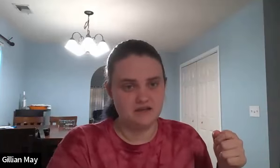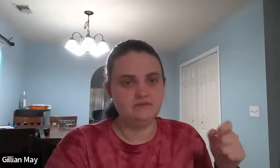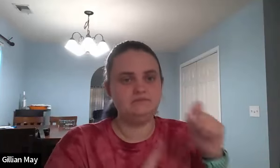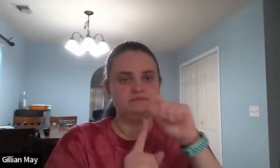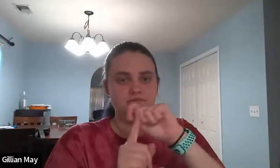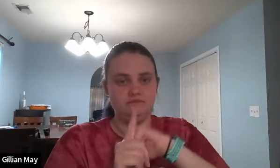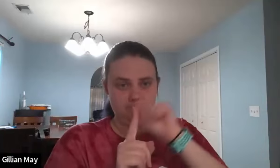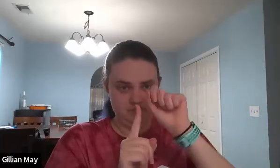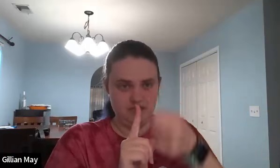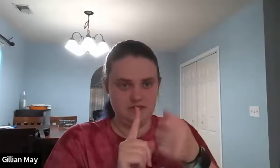banana.